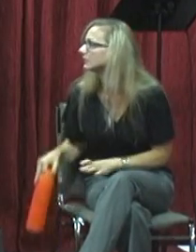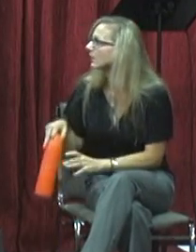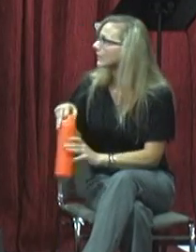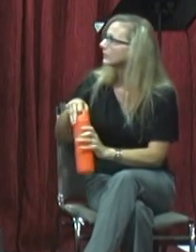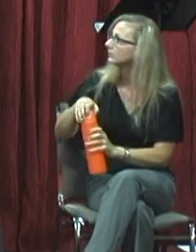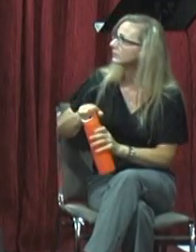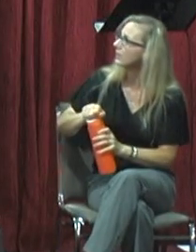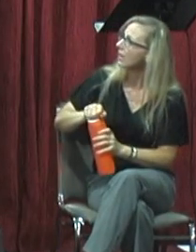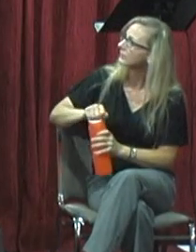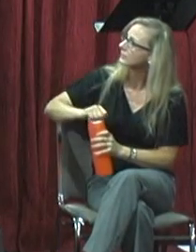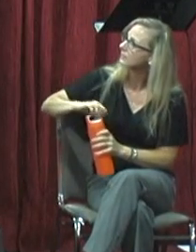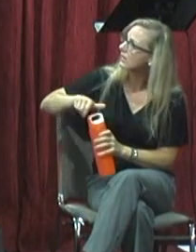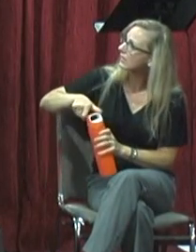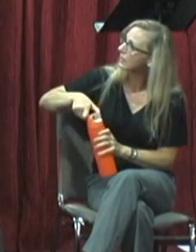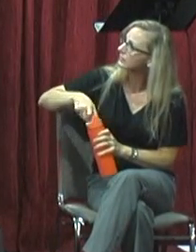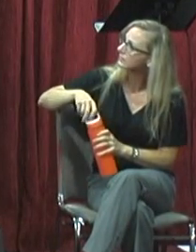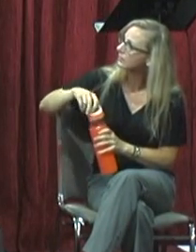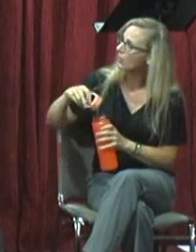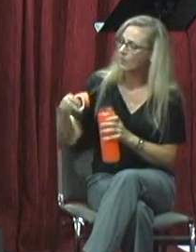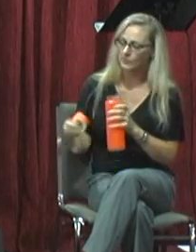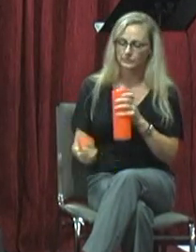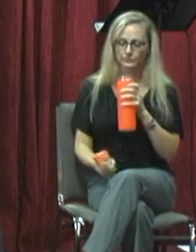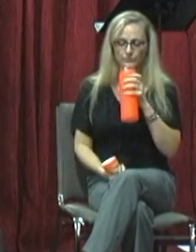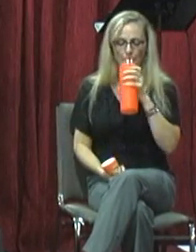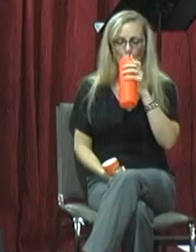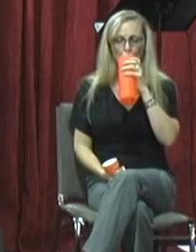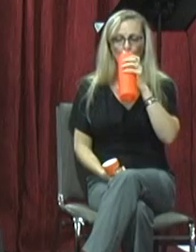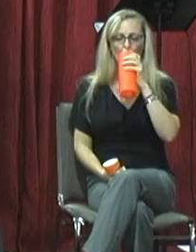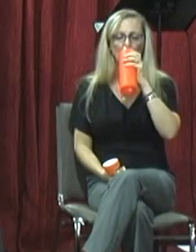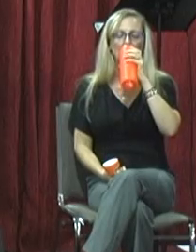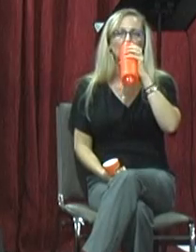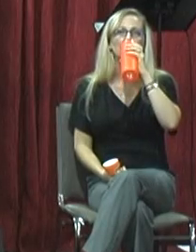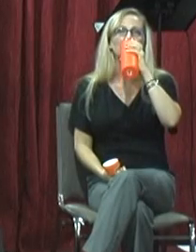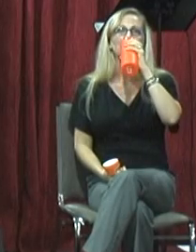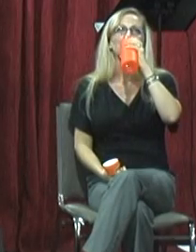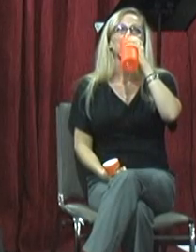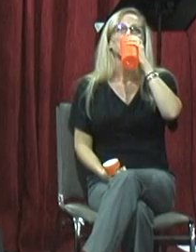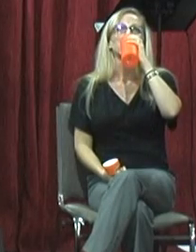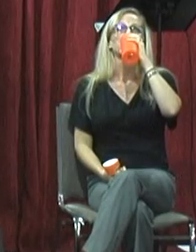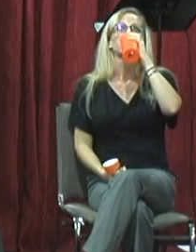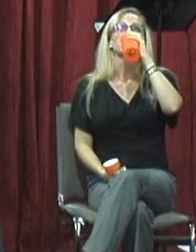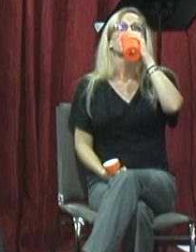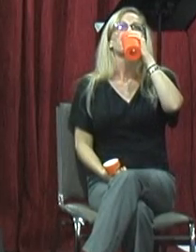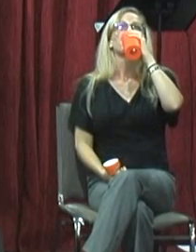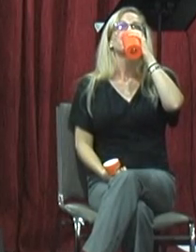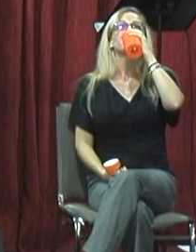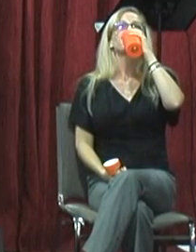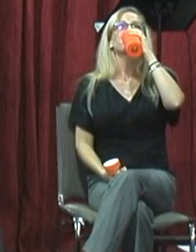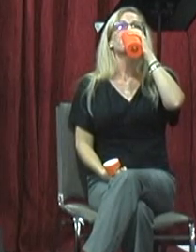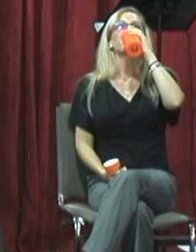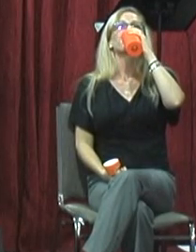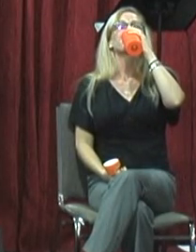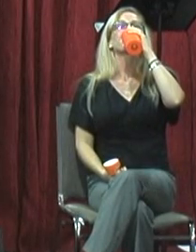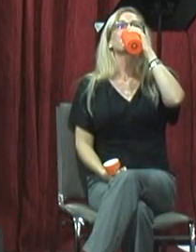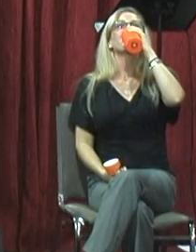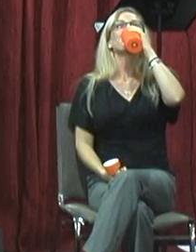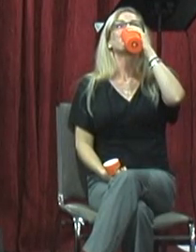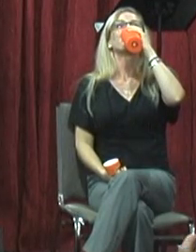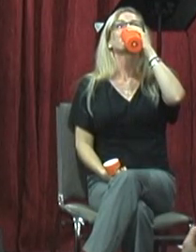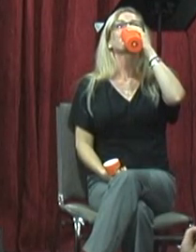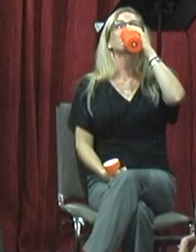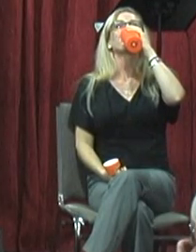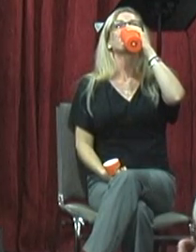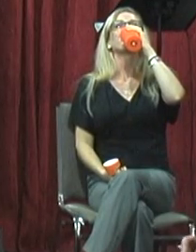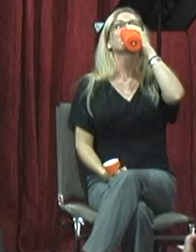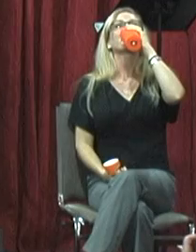put them, that's the priestly garments, on Aaron your brother and on his sons with them, and anoint them, consecrate them, and sanctify them